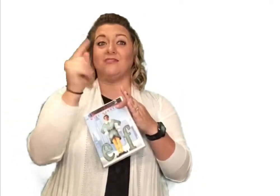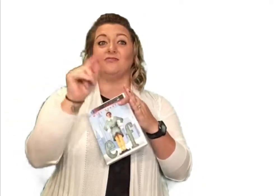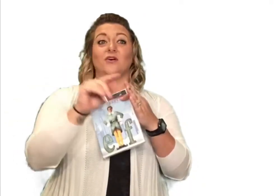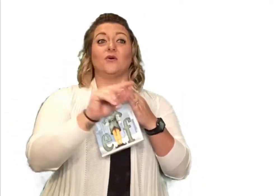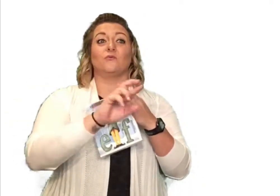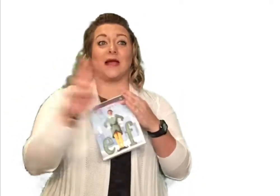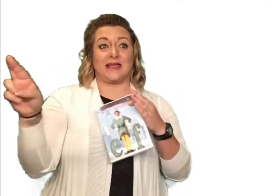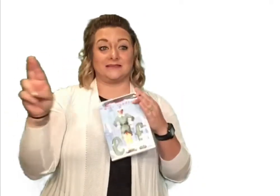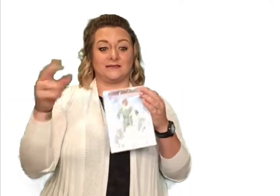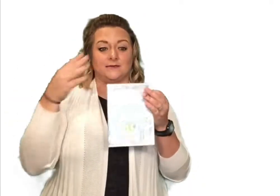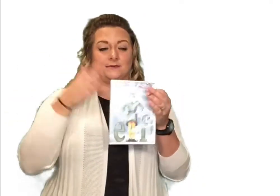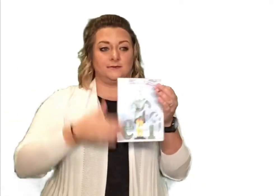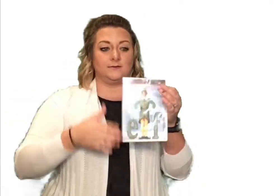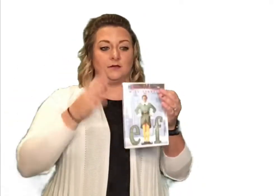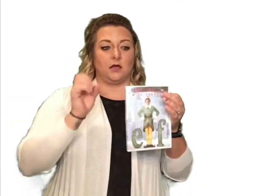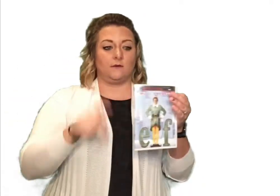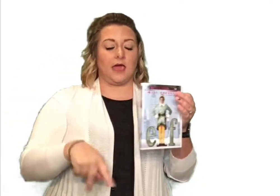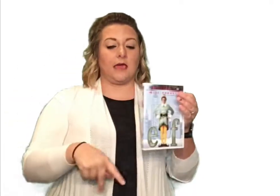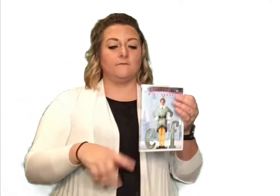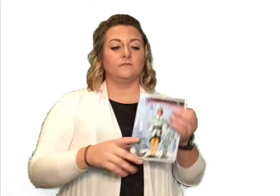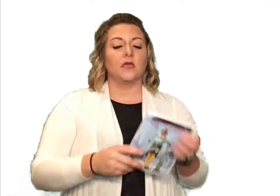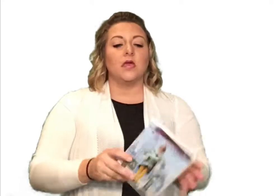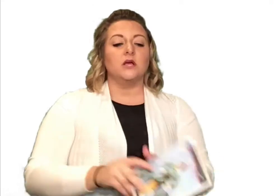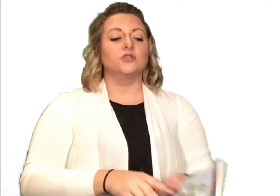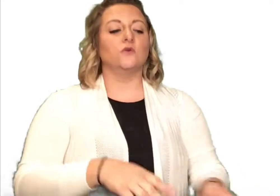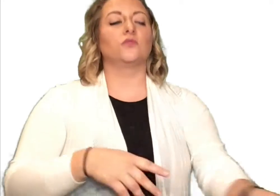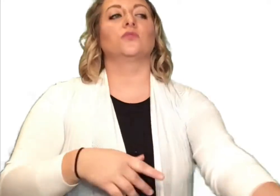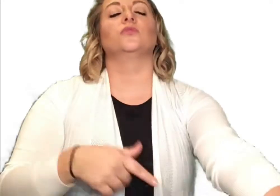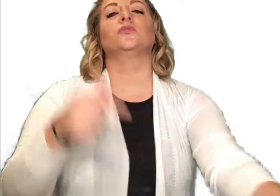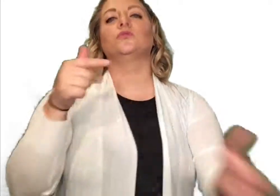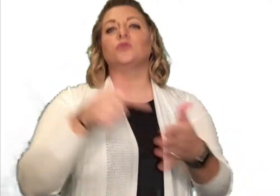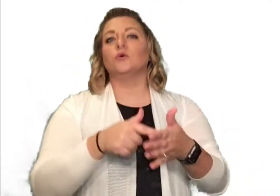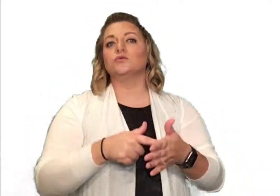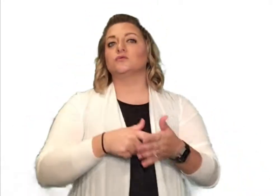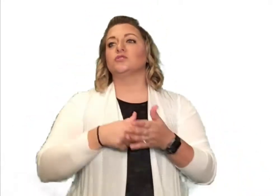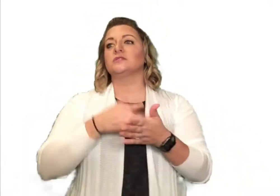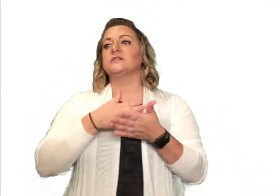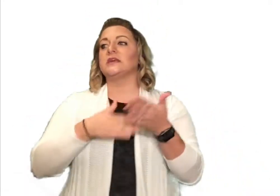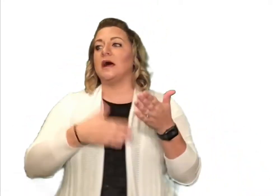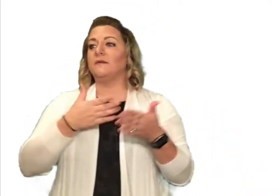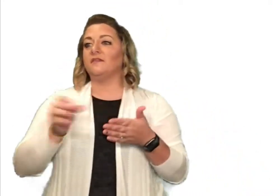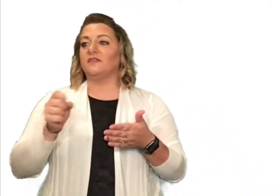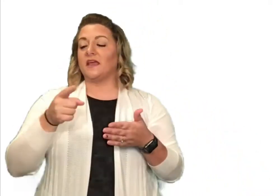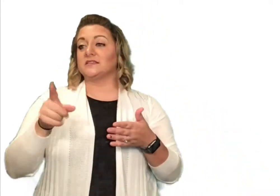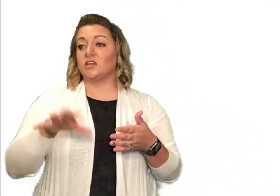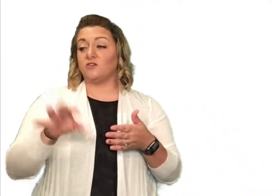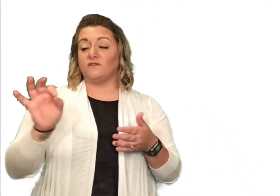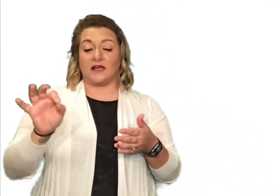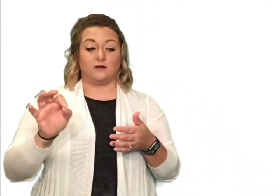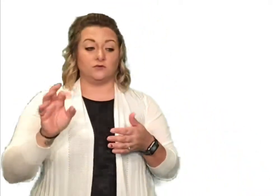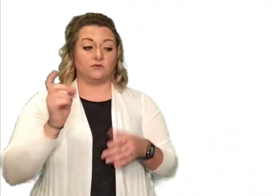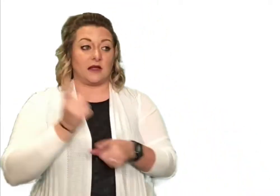and the right. Okay? So those were just some of the things that you found,